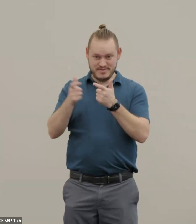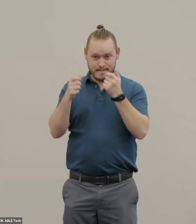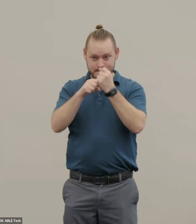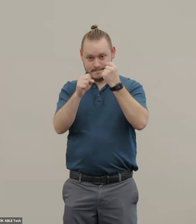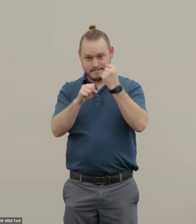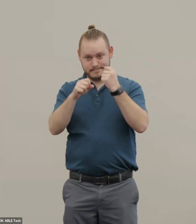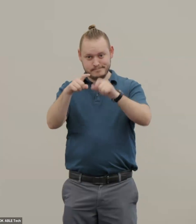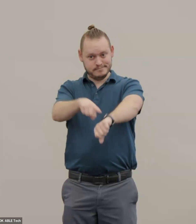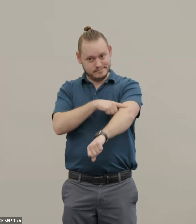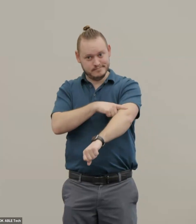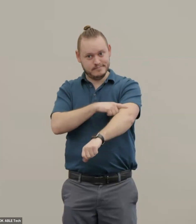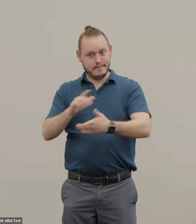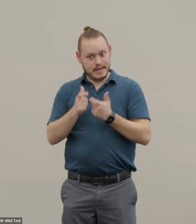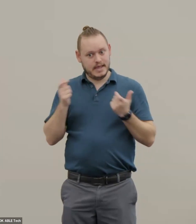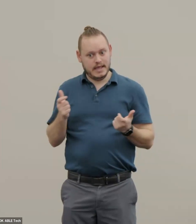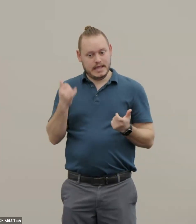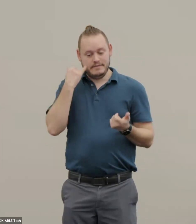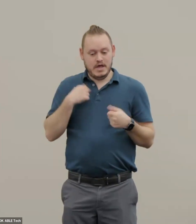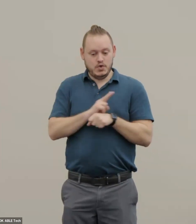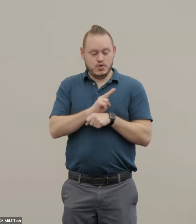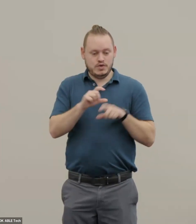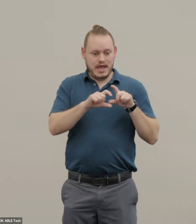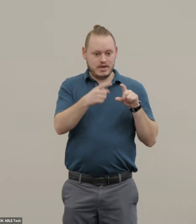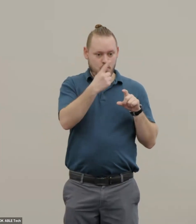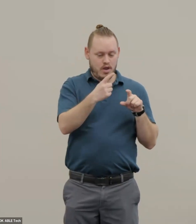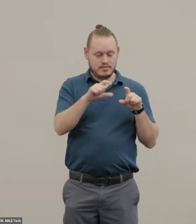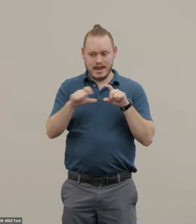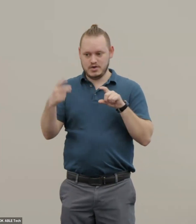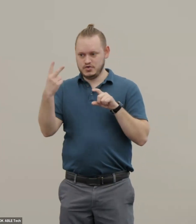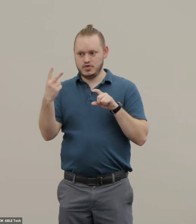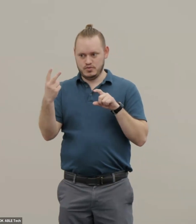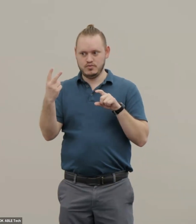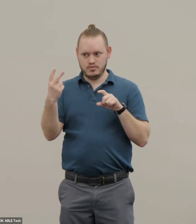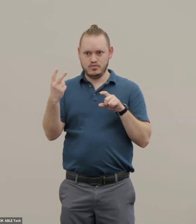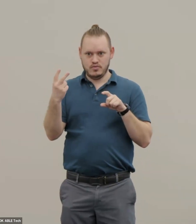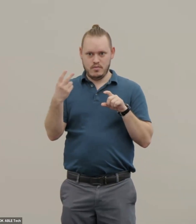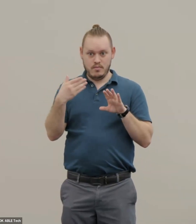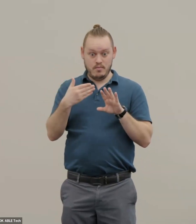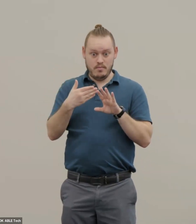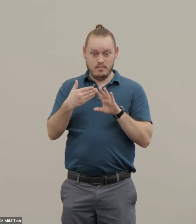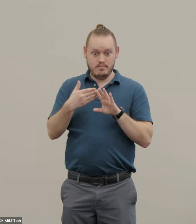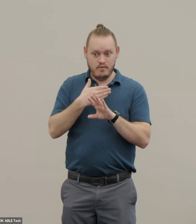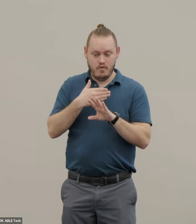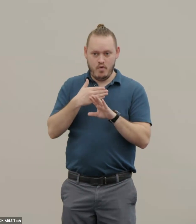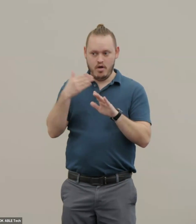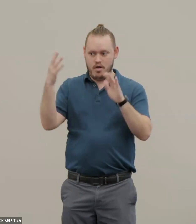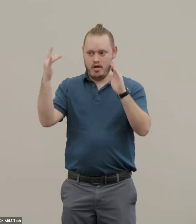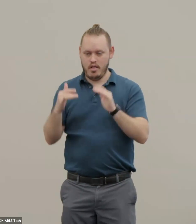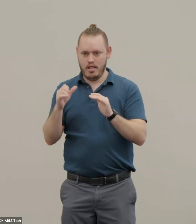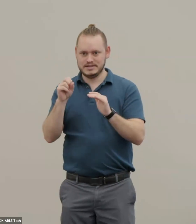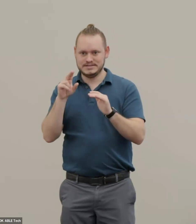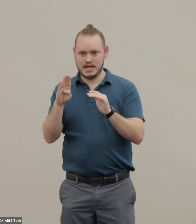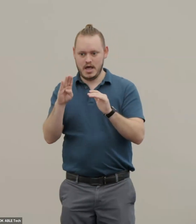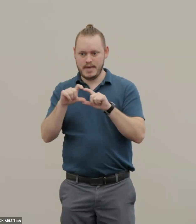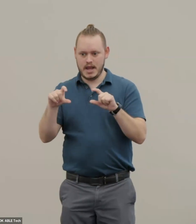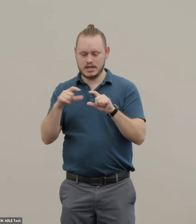big, if I use up an H1 and an H2 before I even get to the subheadings, I run